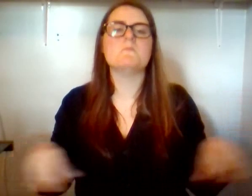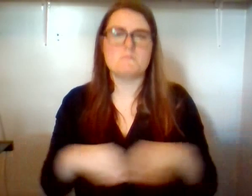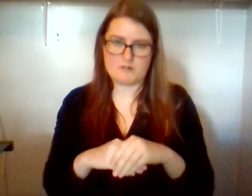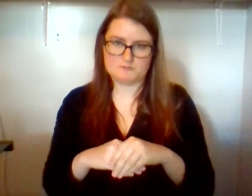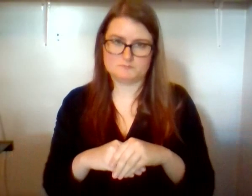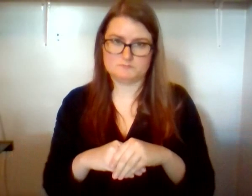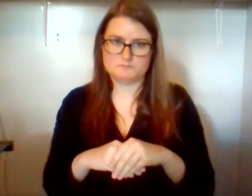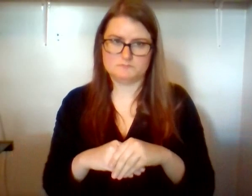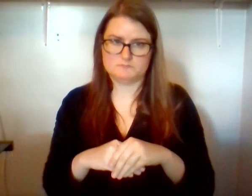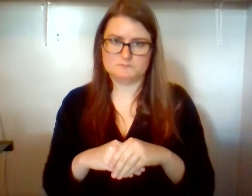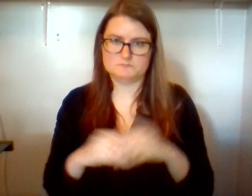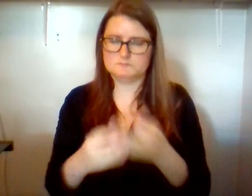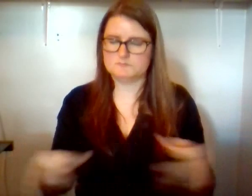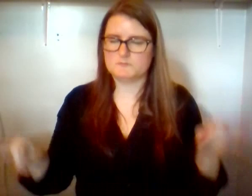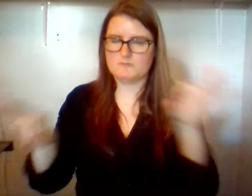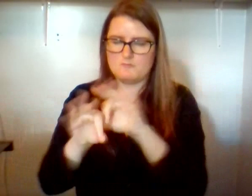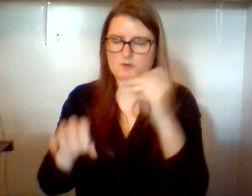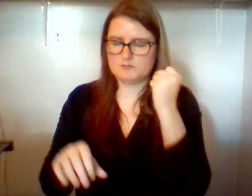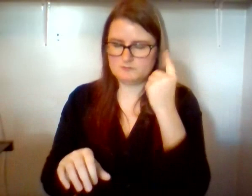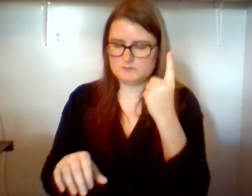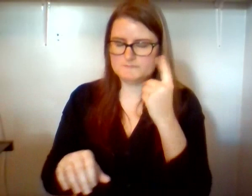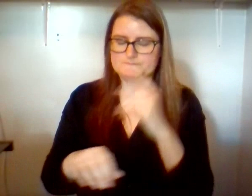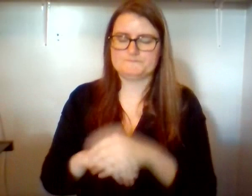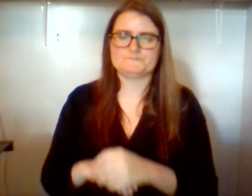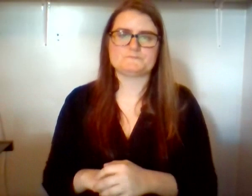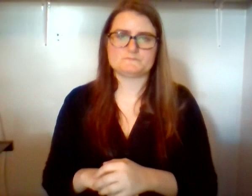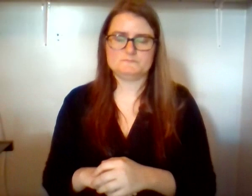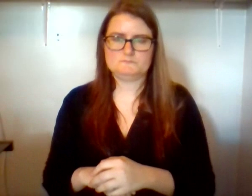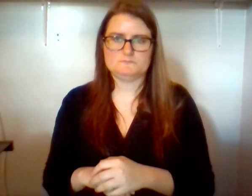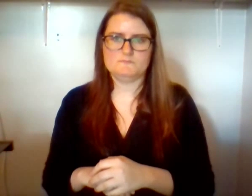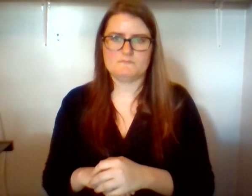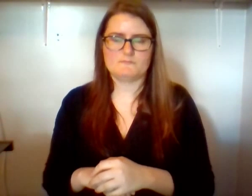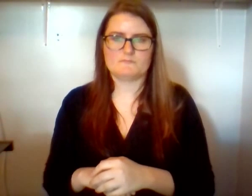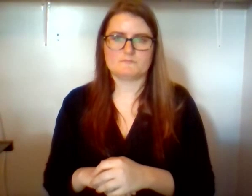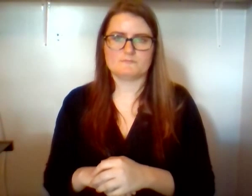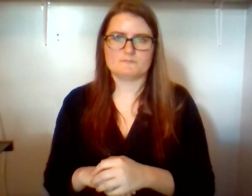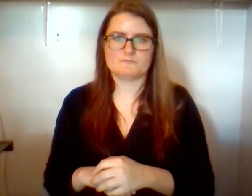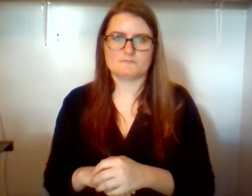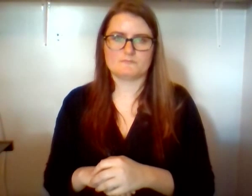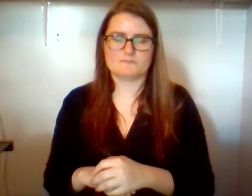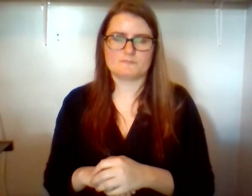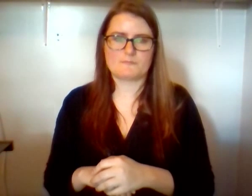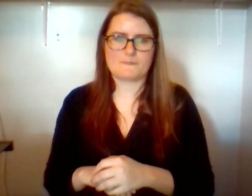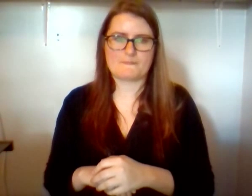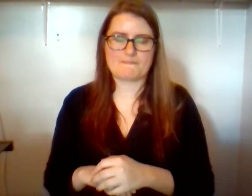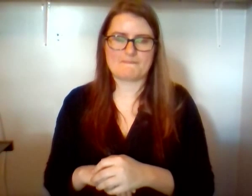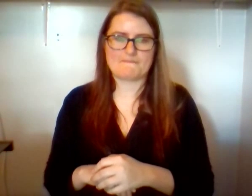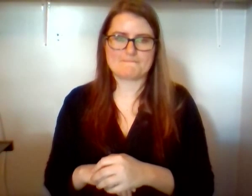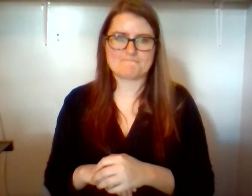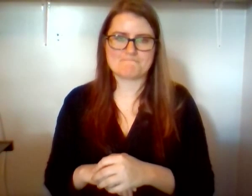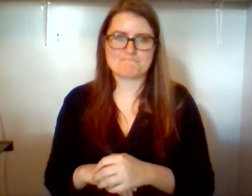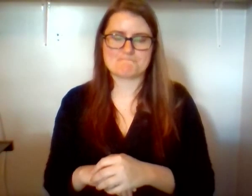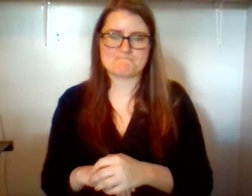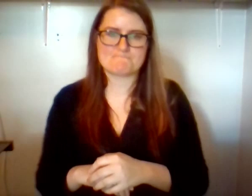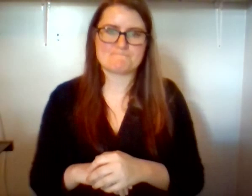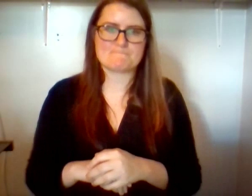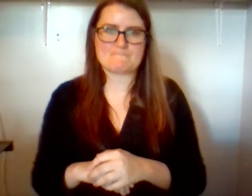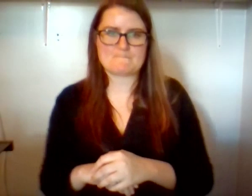union, sexual intercourse, is meant to be the physical capstone of an